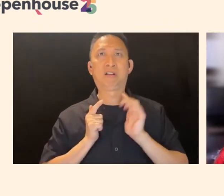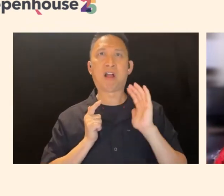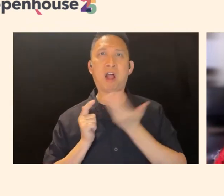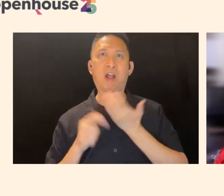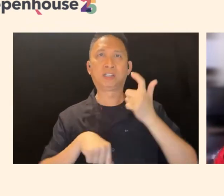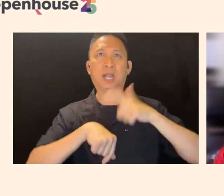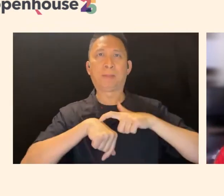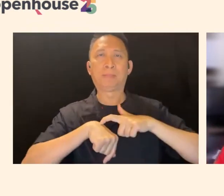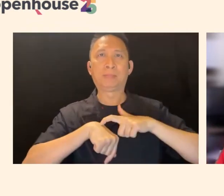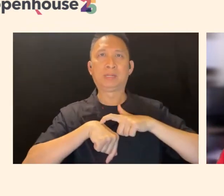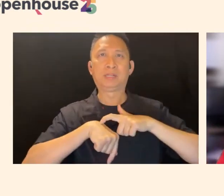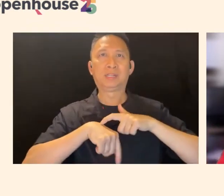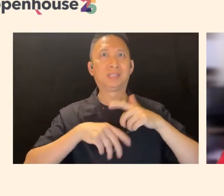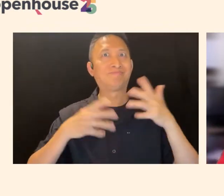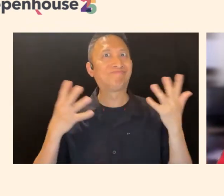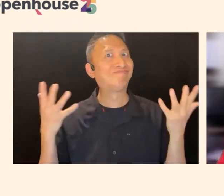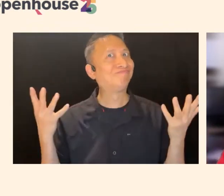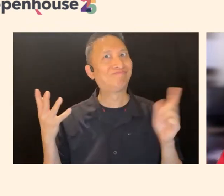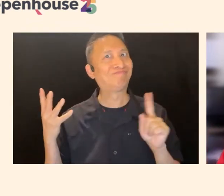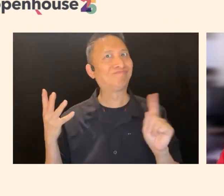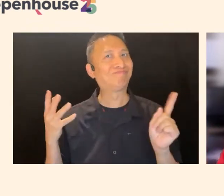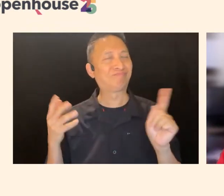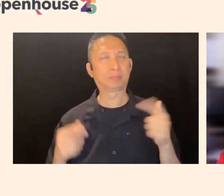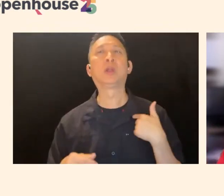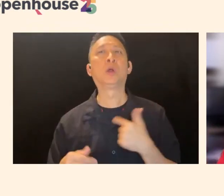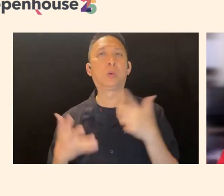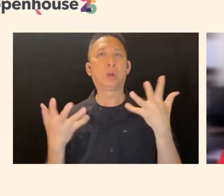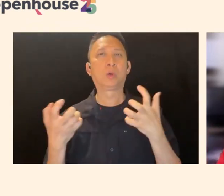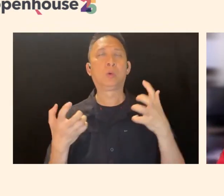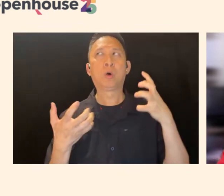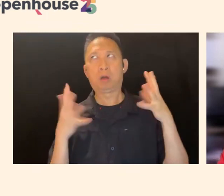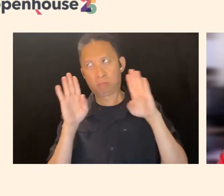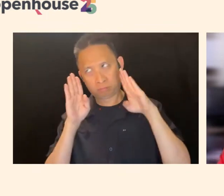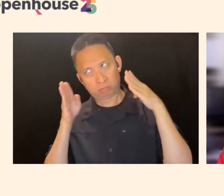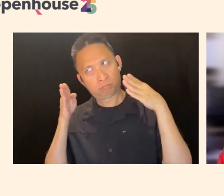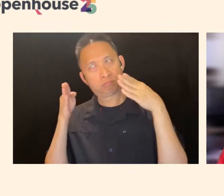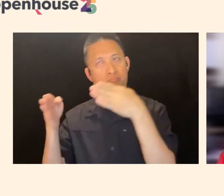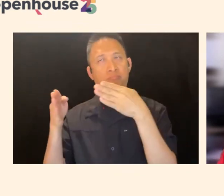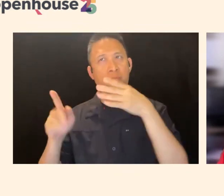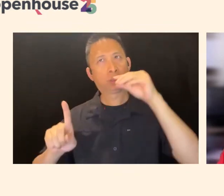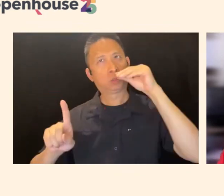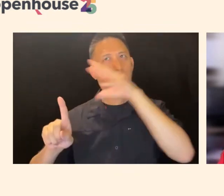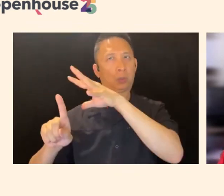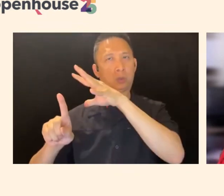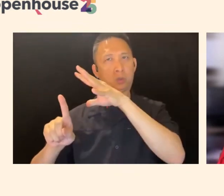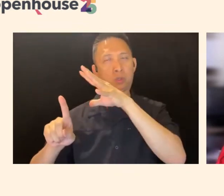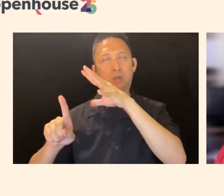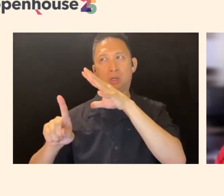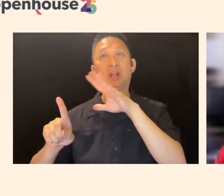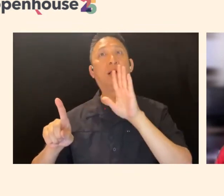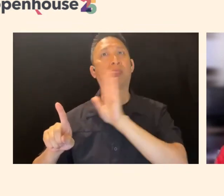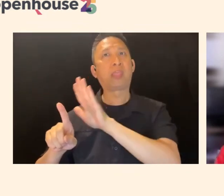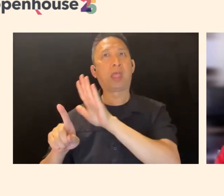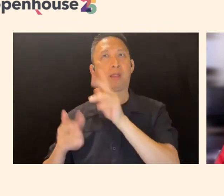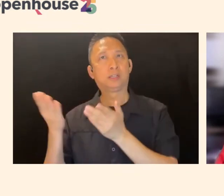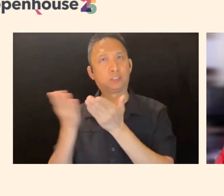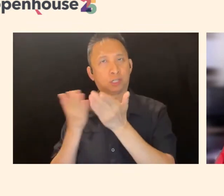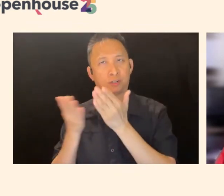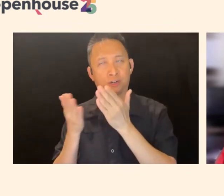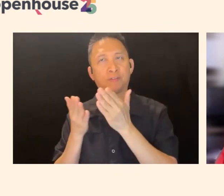So mhm, that is what we are in the process of doing. We are in the process of expanding to bring seniors back